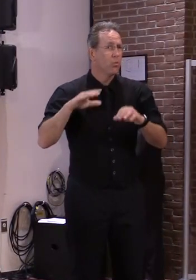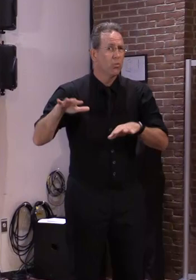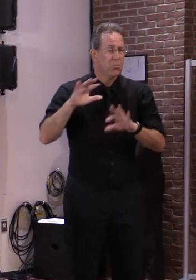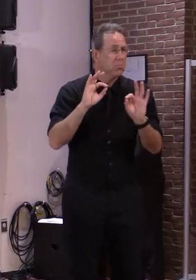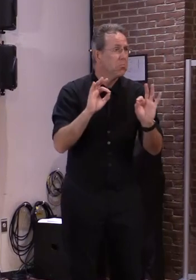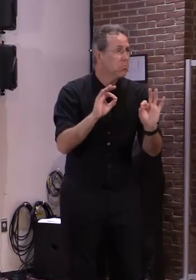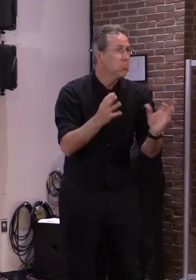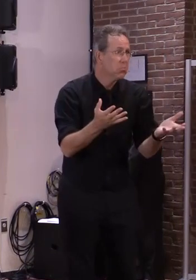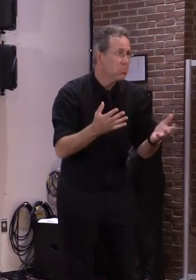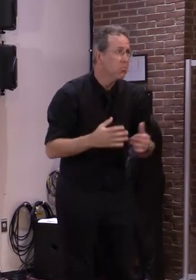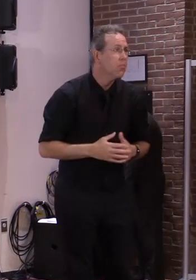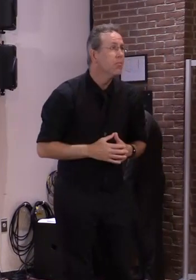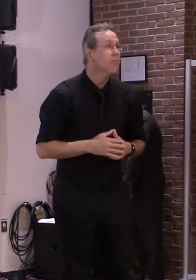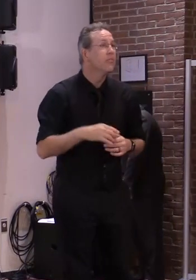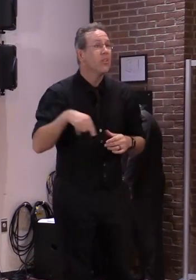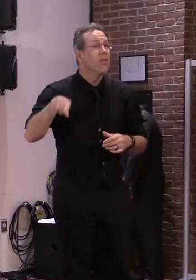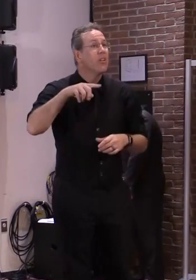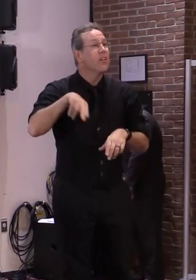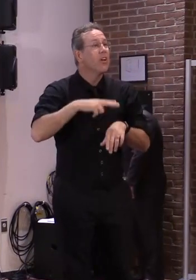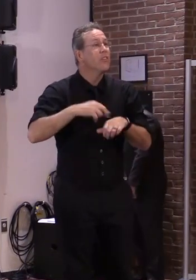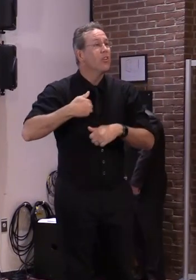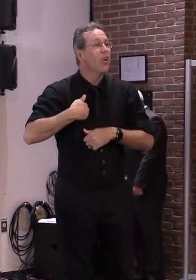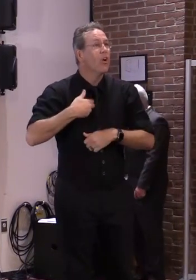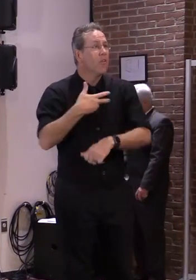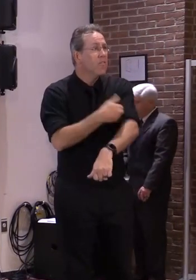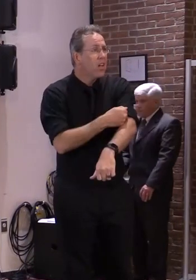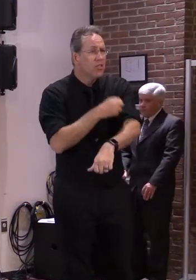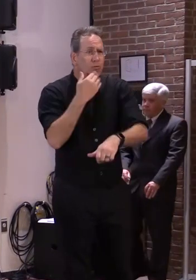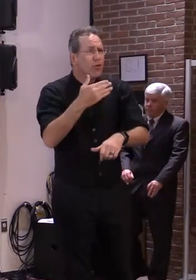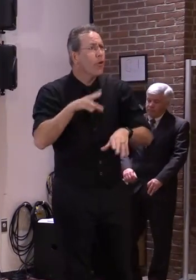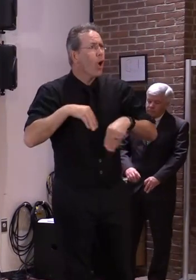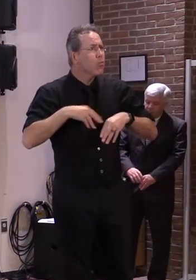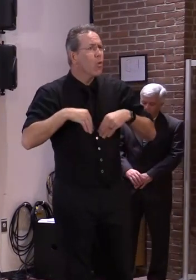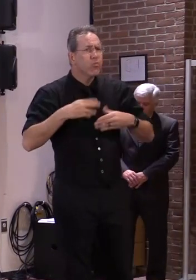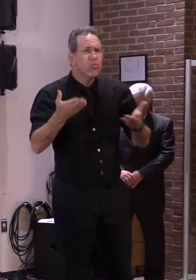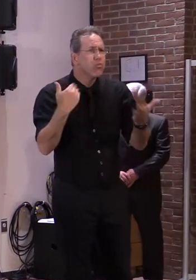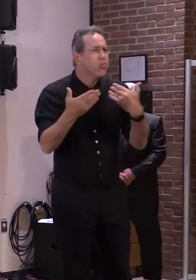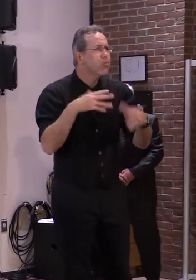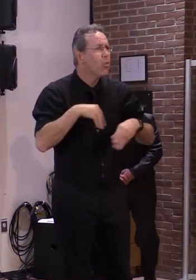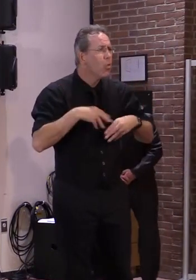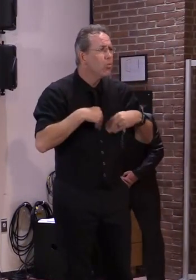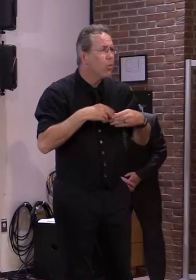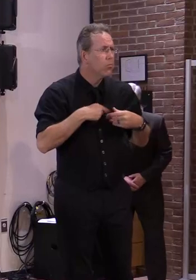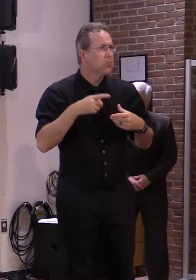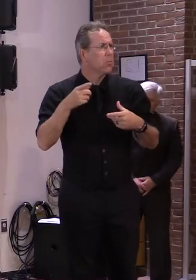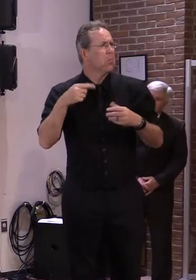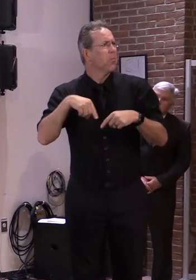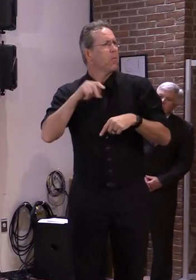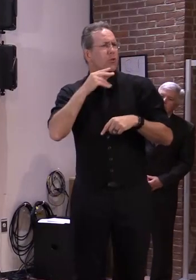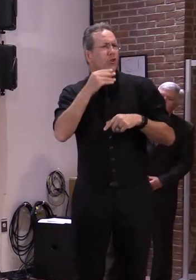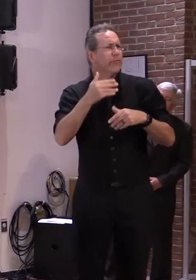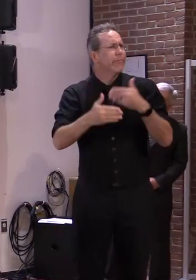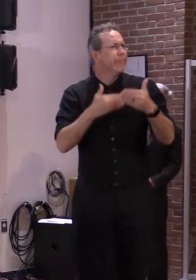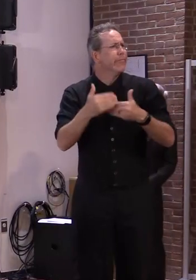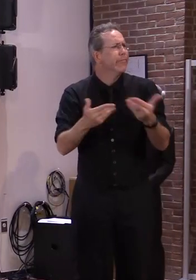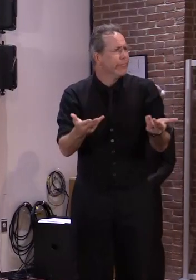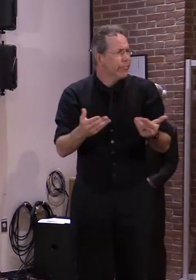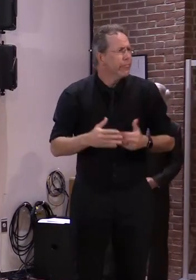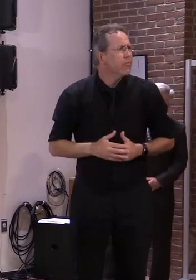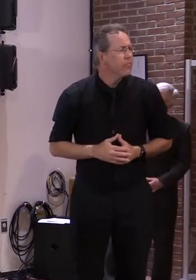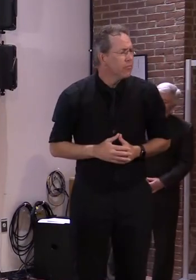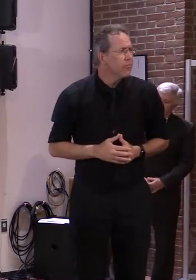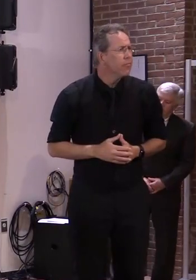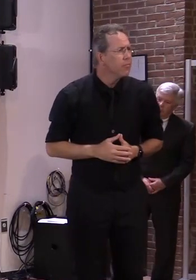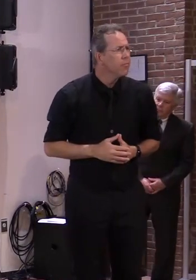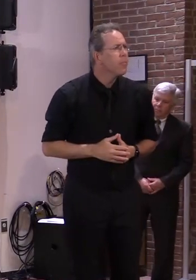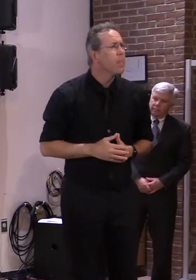good news for us. Because again, let's be honest, there's a certain number of the population who are never going to be